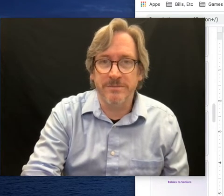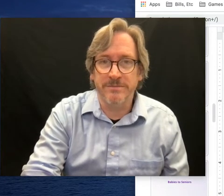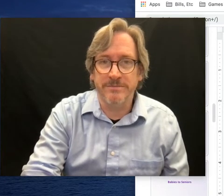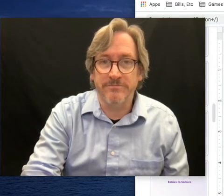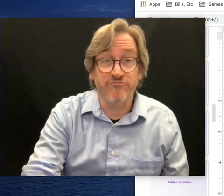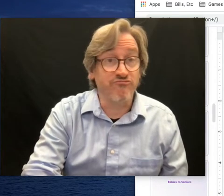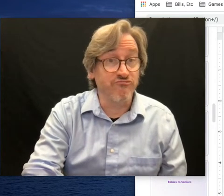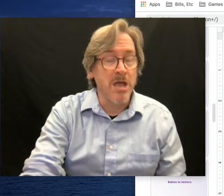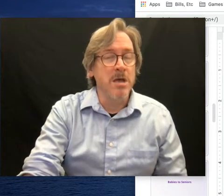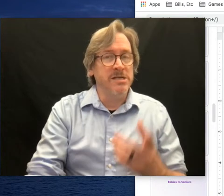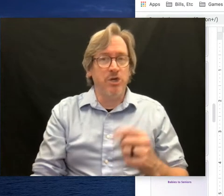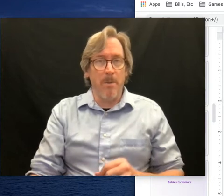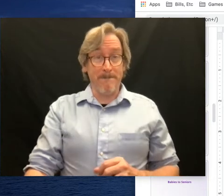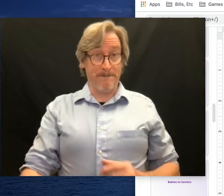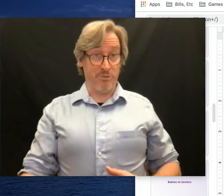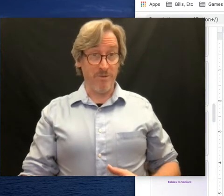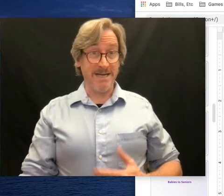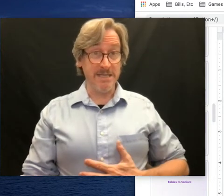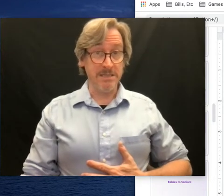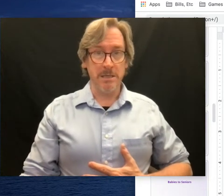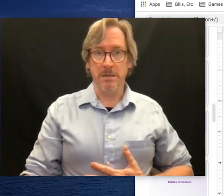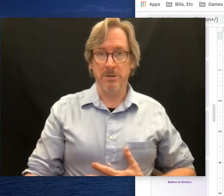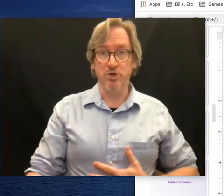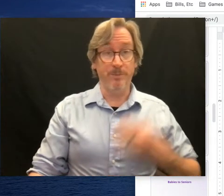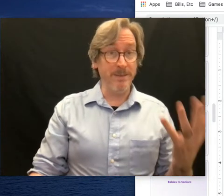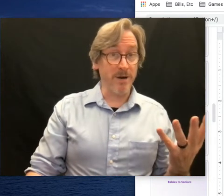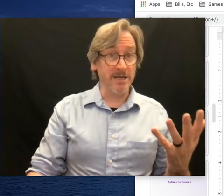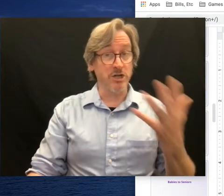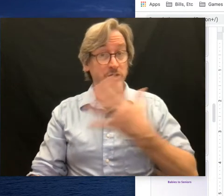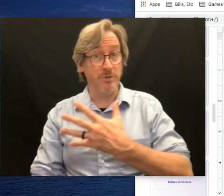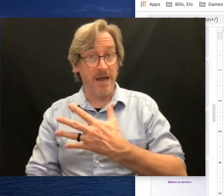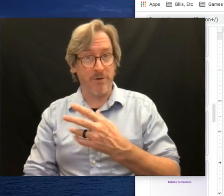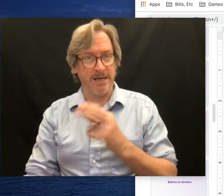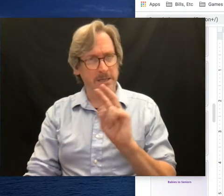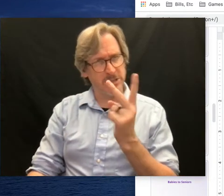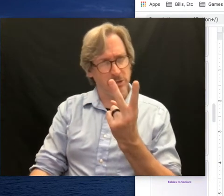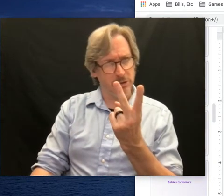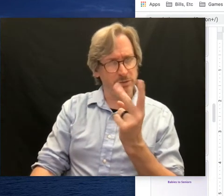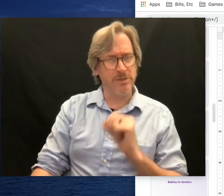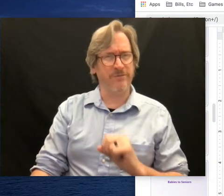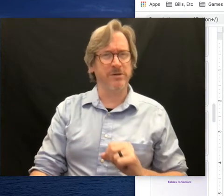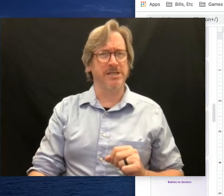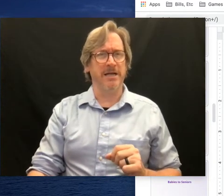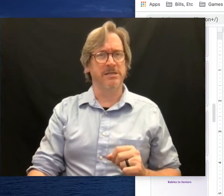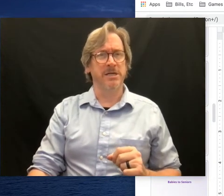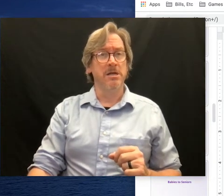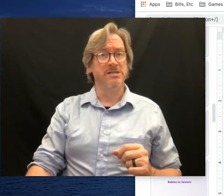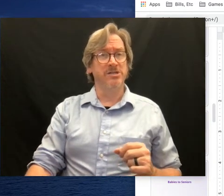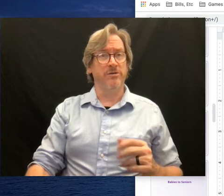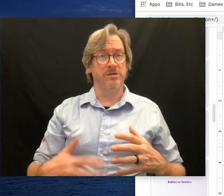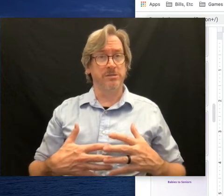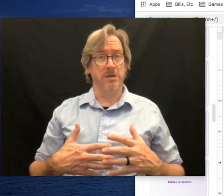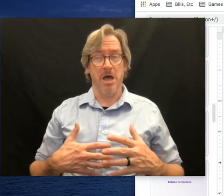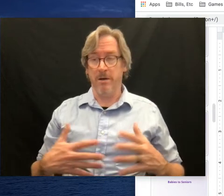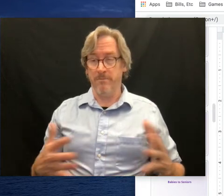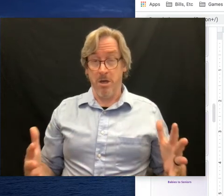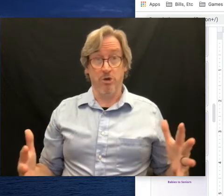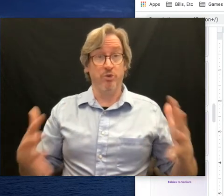seniors. So pregnant, to be pregnant and to get pregnant, two different signs. So